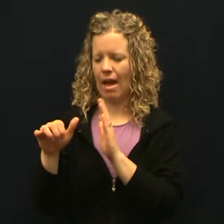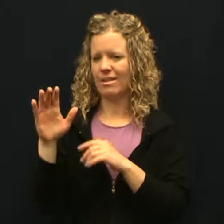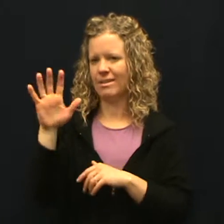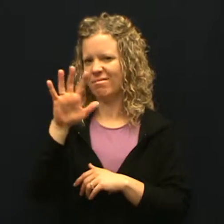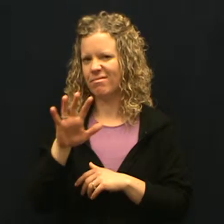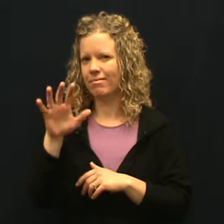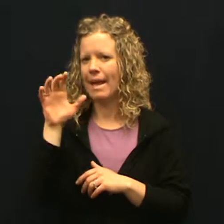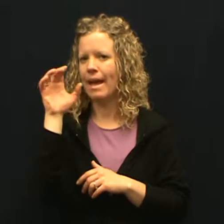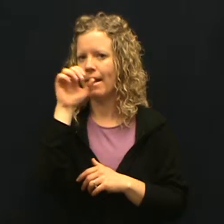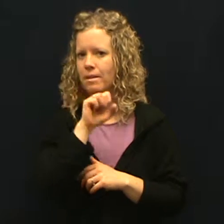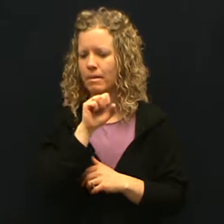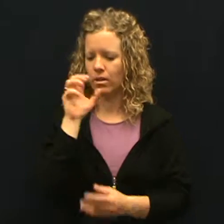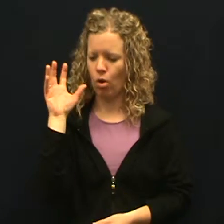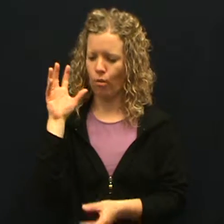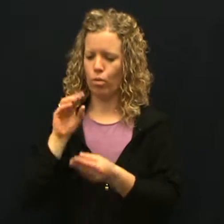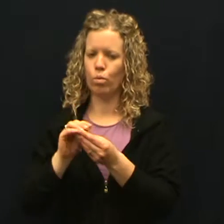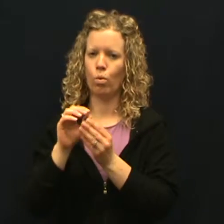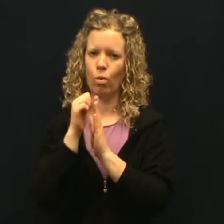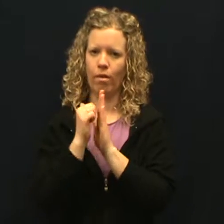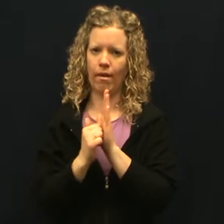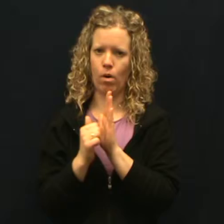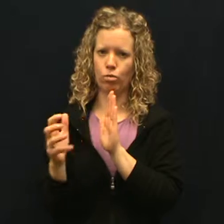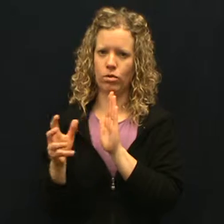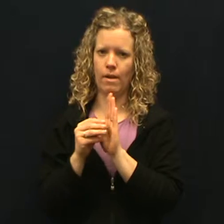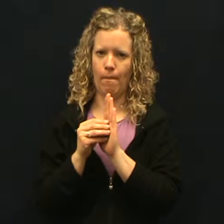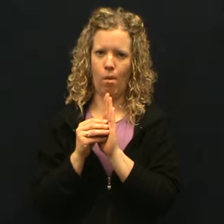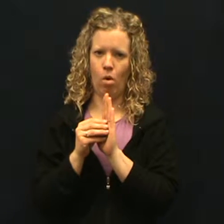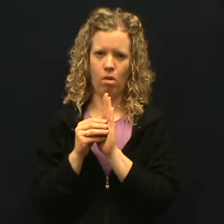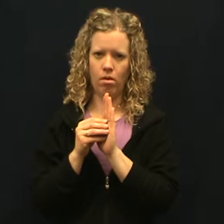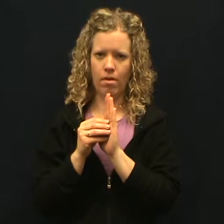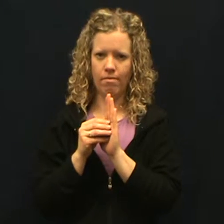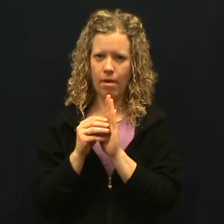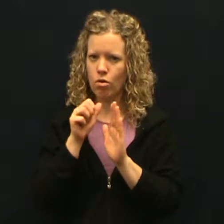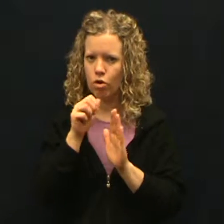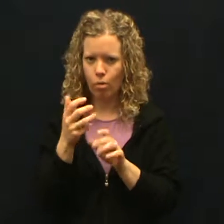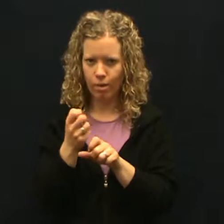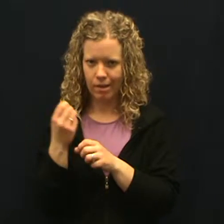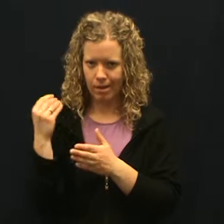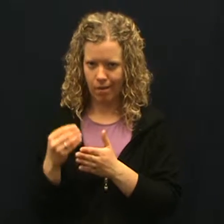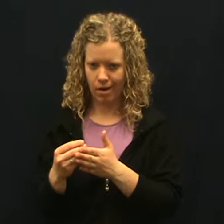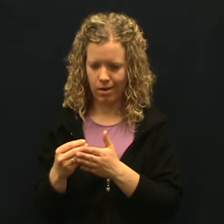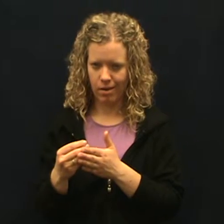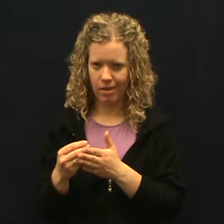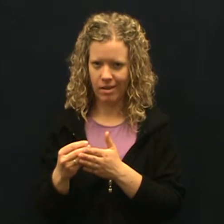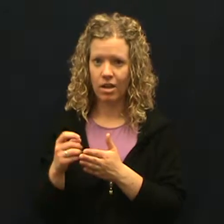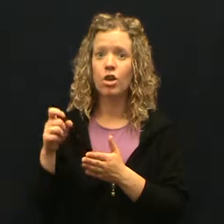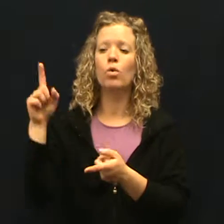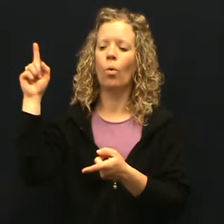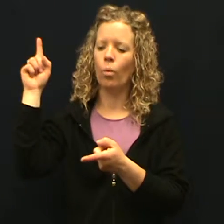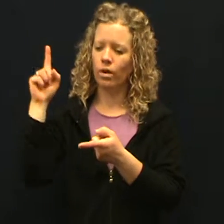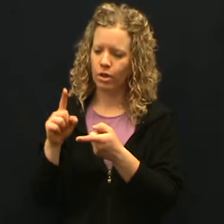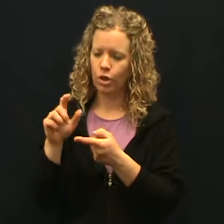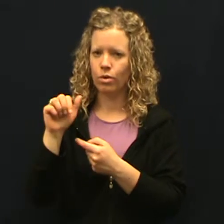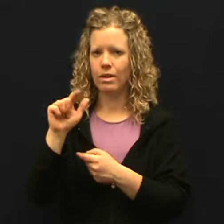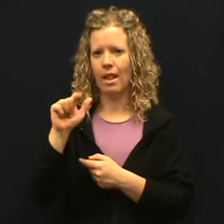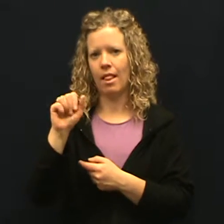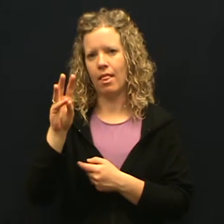total accounts receivable that aren't going to be collected. So you have to reduce the allowance and you have to reduce your bad